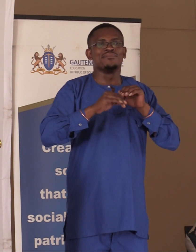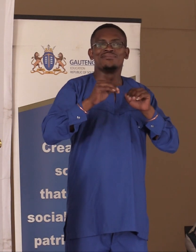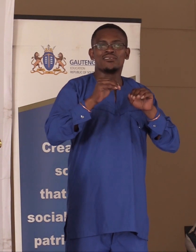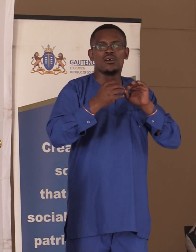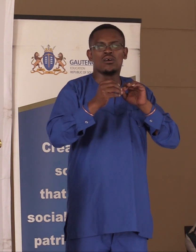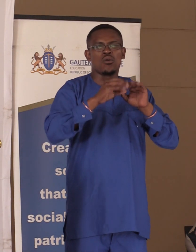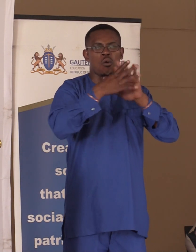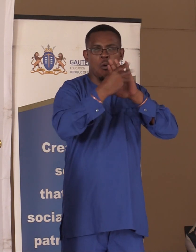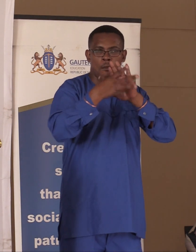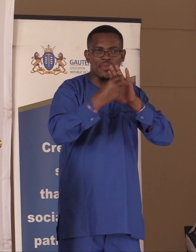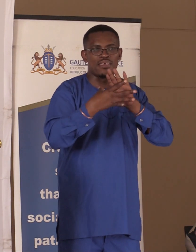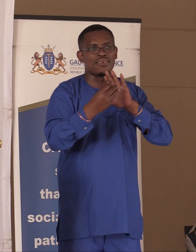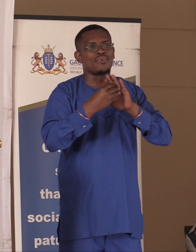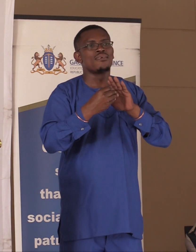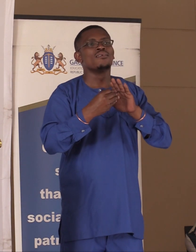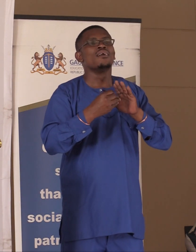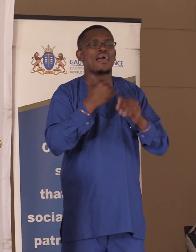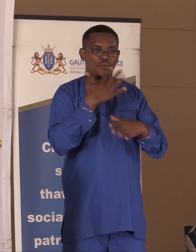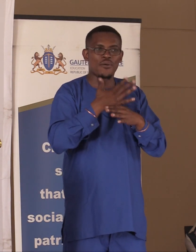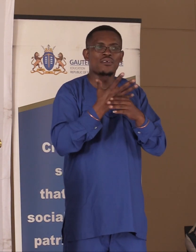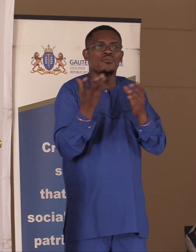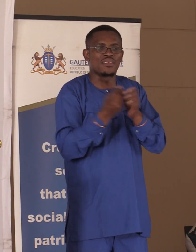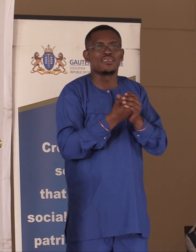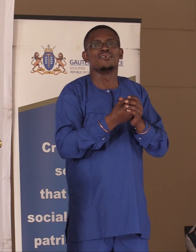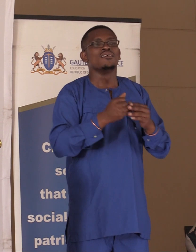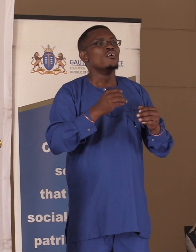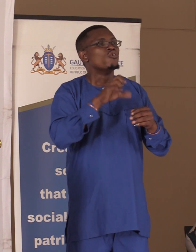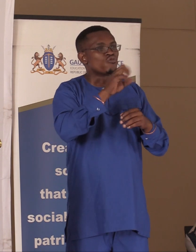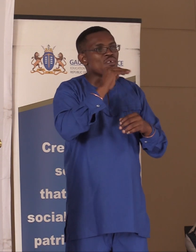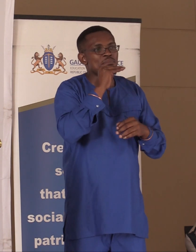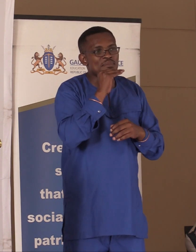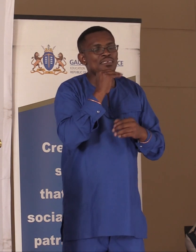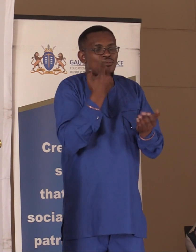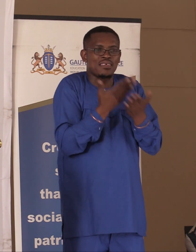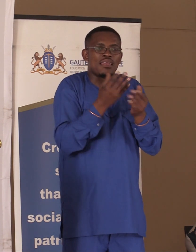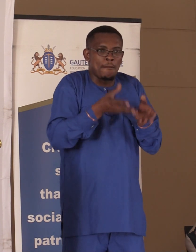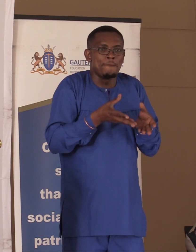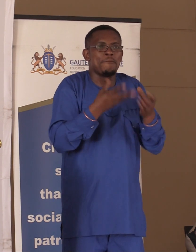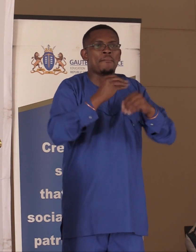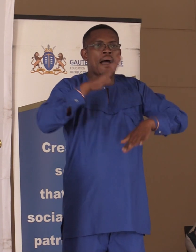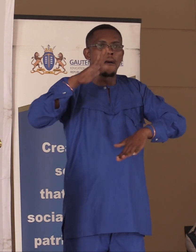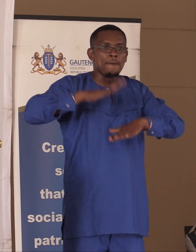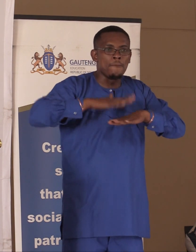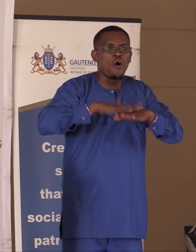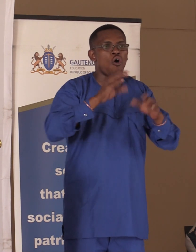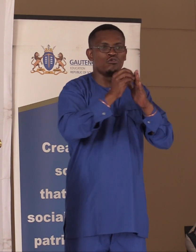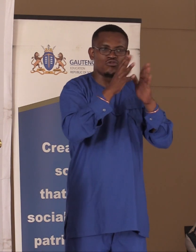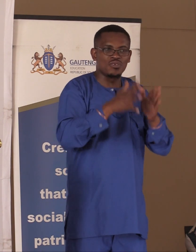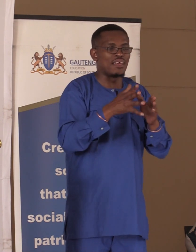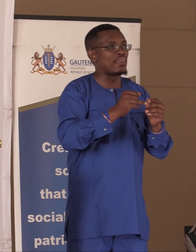we can do this, and we'll work with the school with I Am The Code so that we can get more of our learners